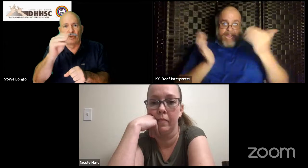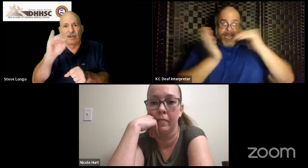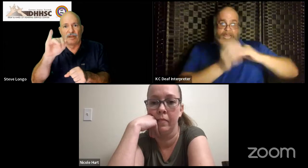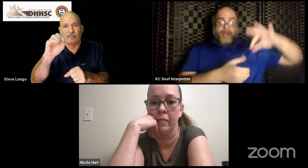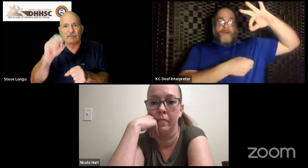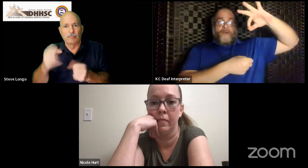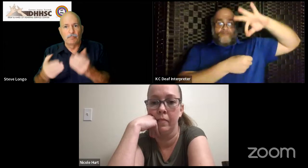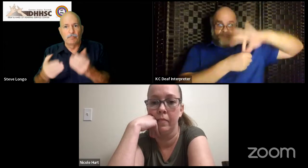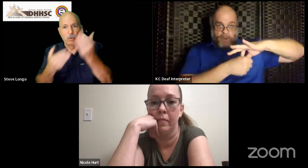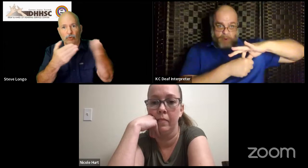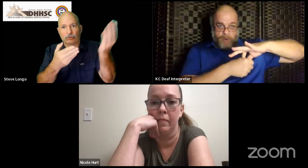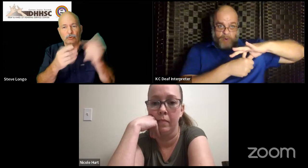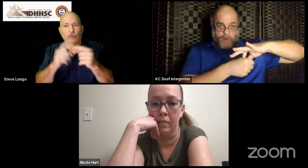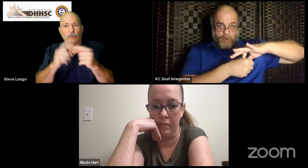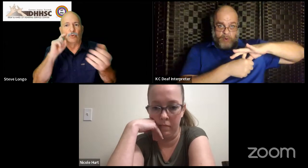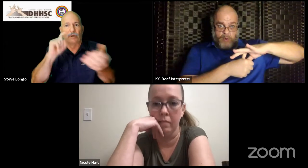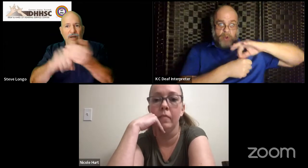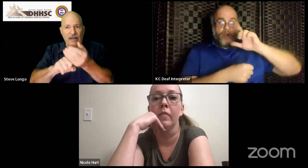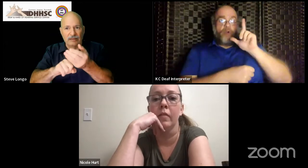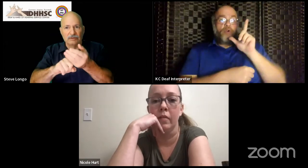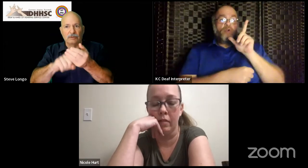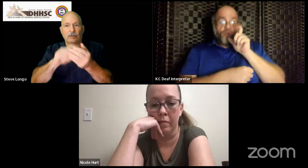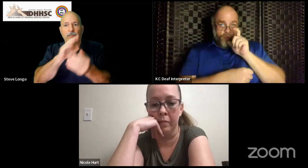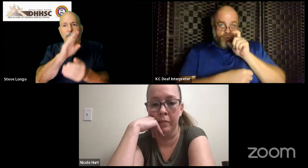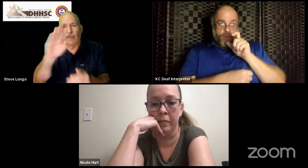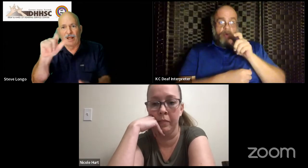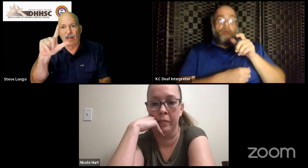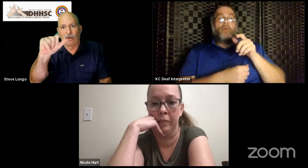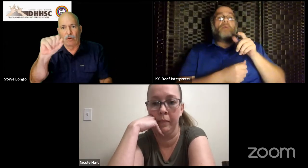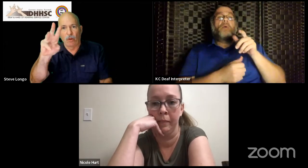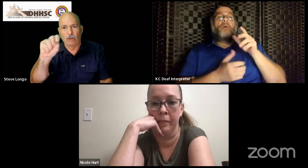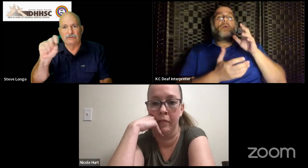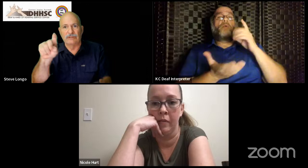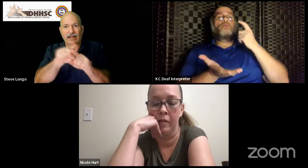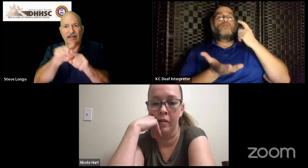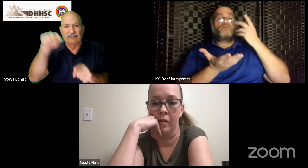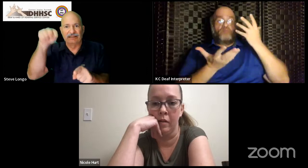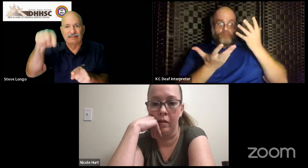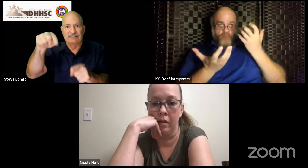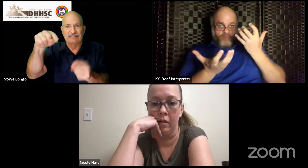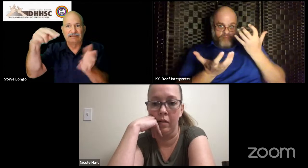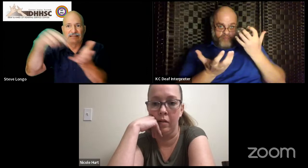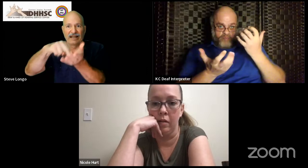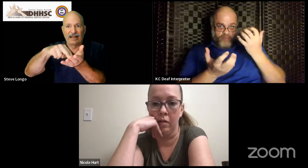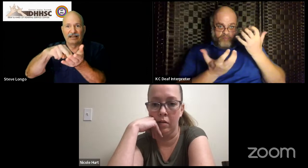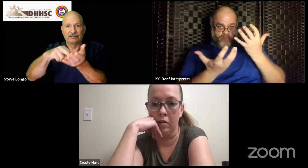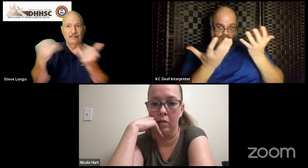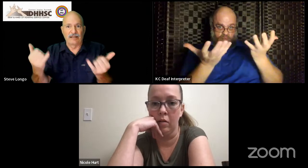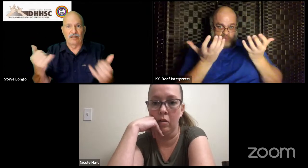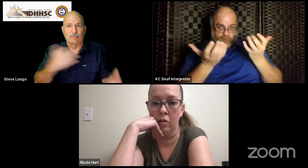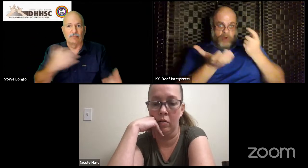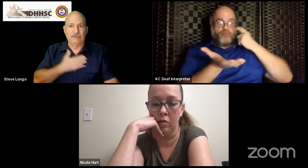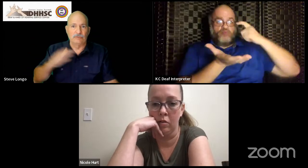2 against. So the vote, what is the vote? We're going to call for the question.